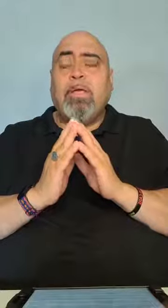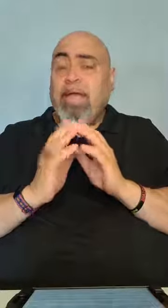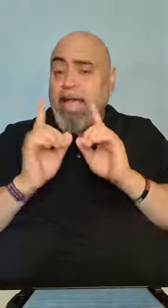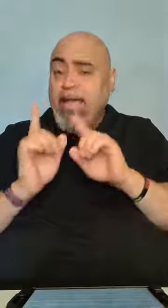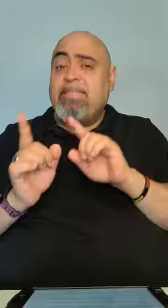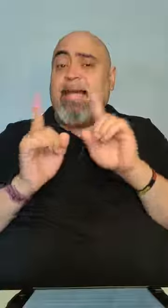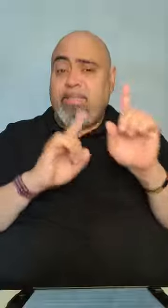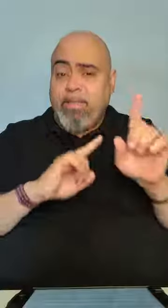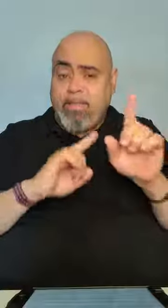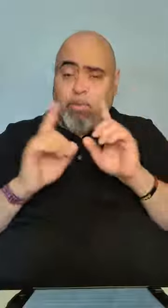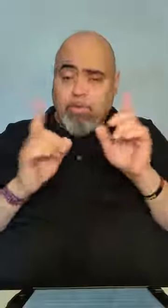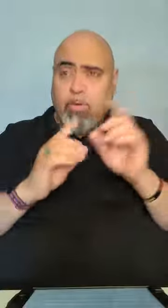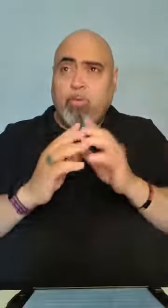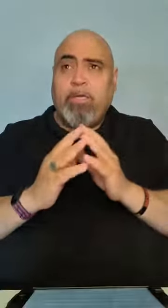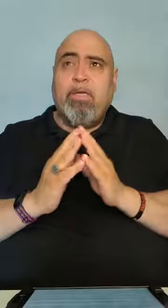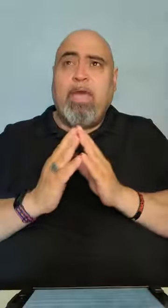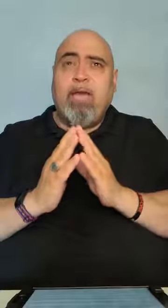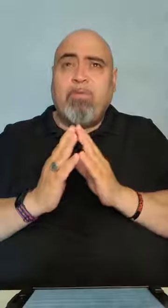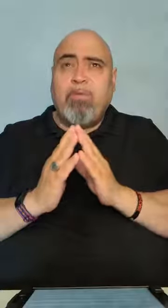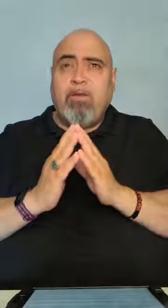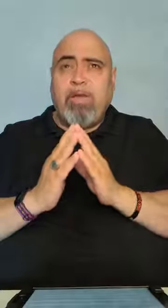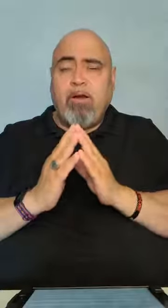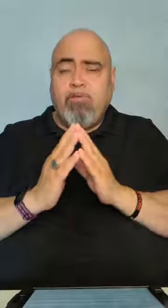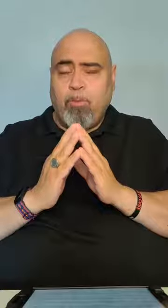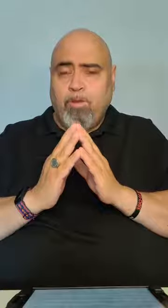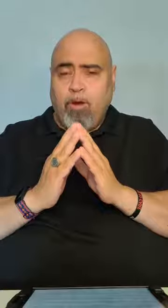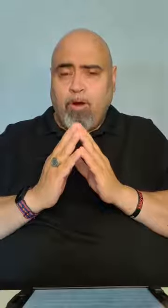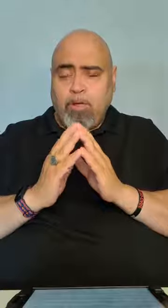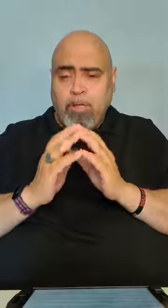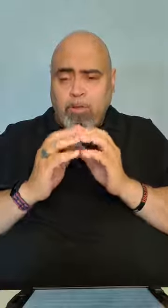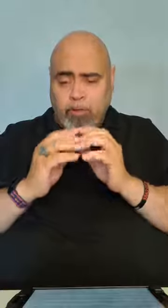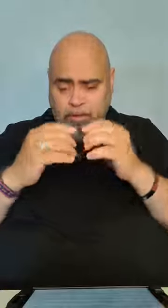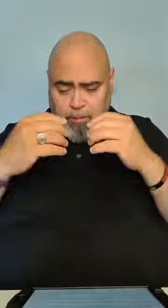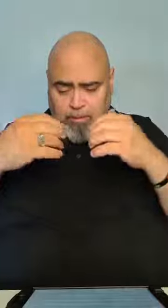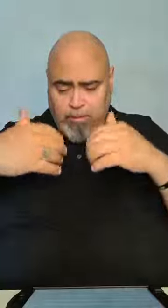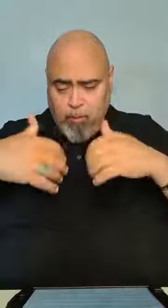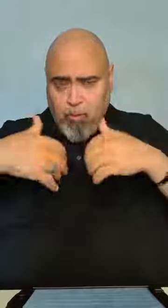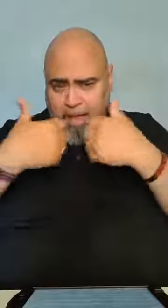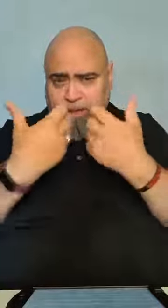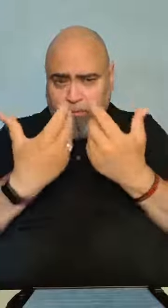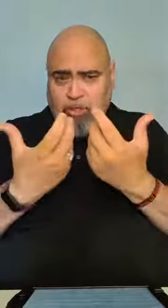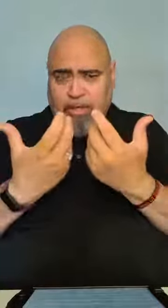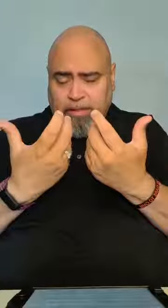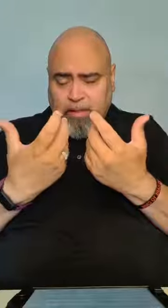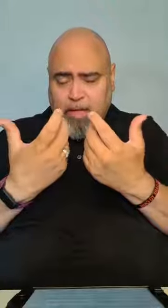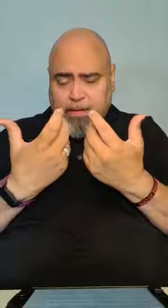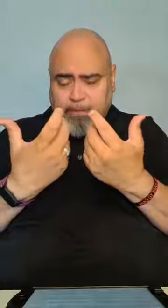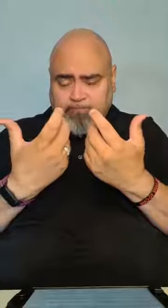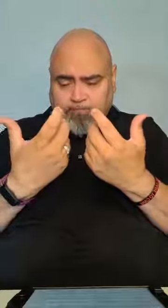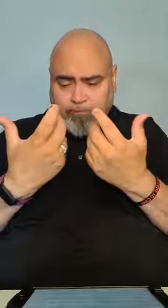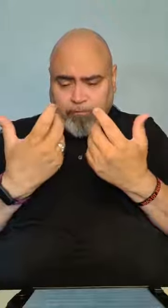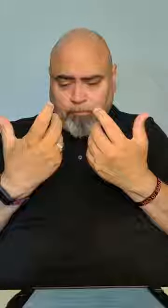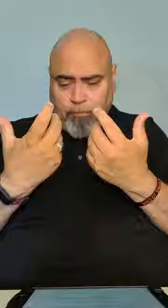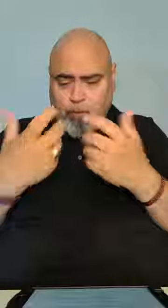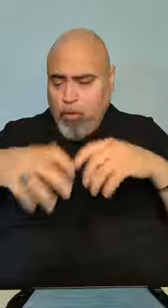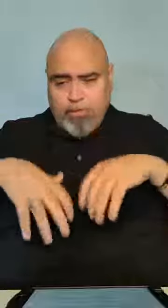An anti-theist, which is what we have to be very careful with, are with people who have rejected God, who don't